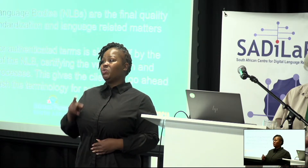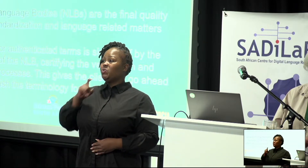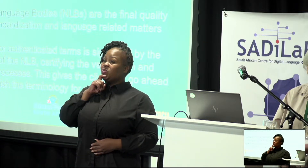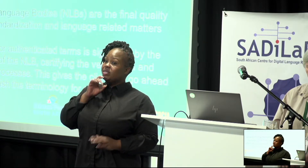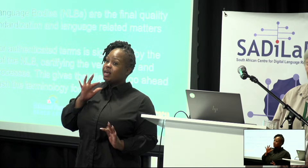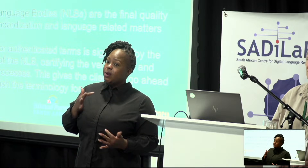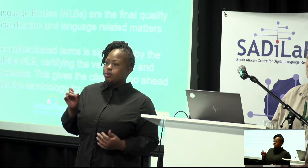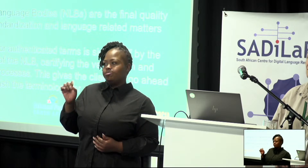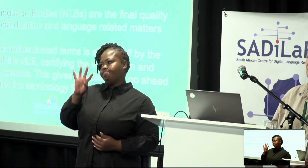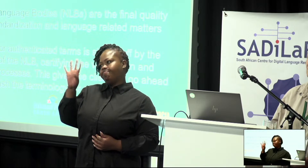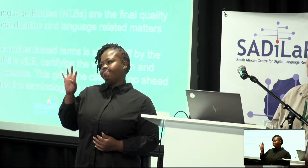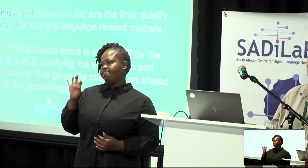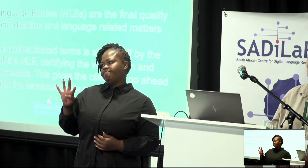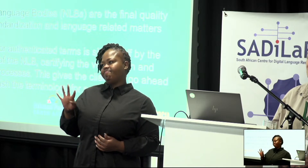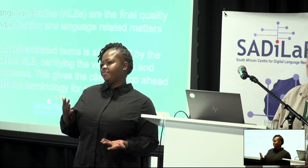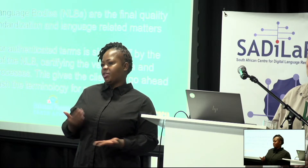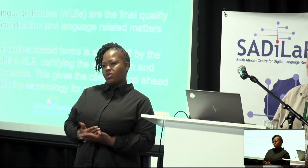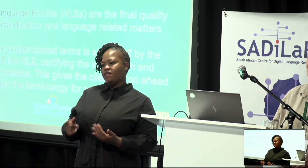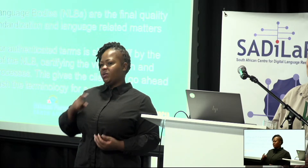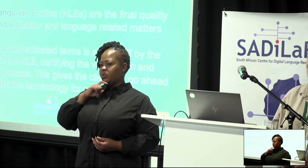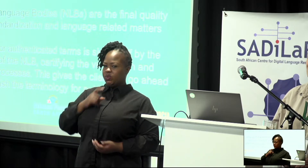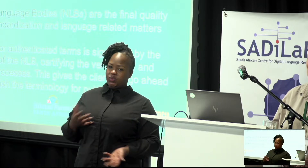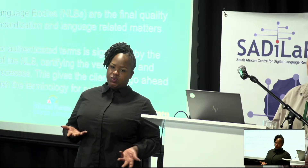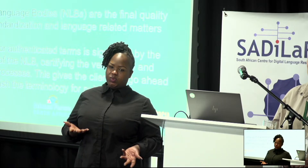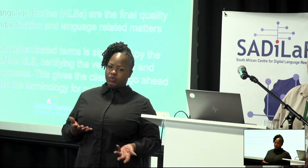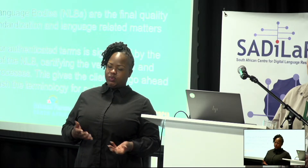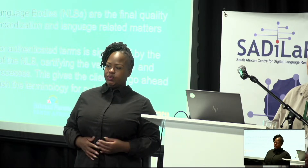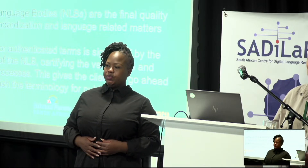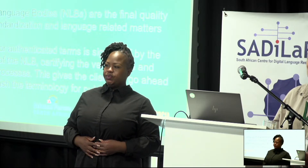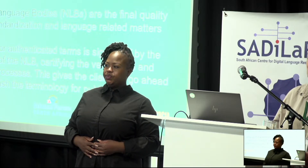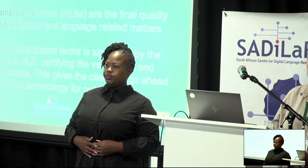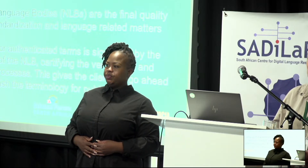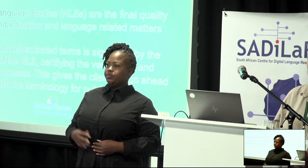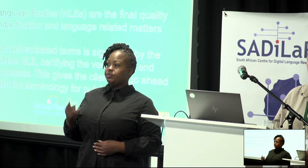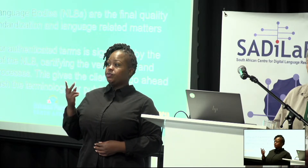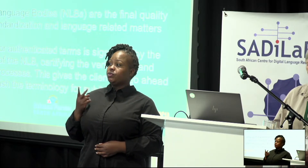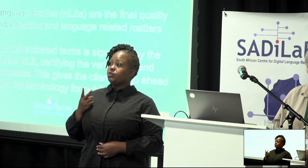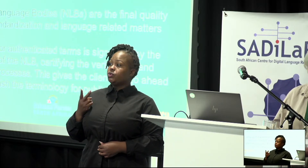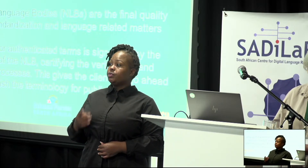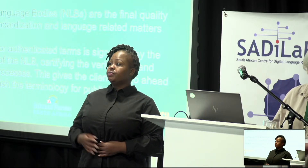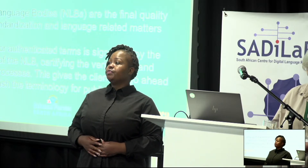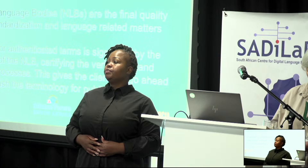utilization. It's underutilized. And then